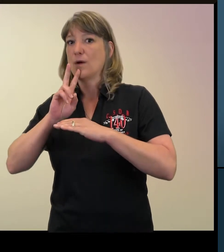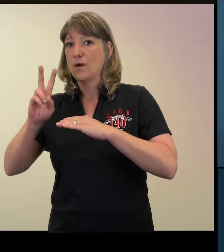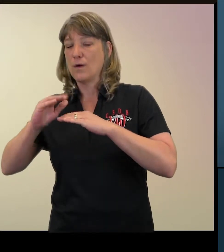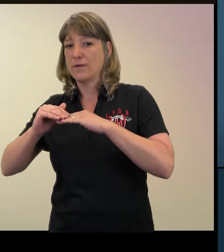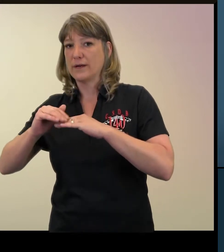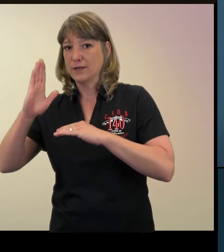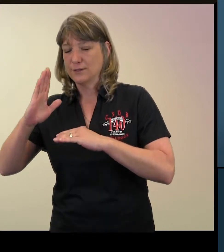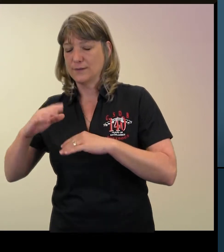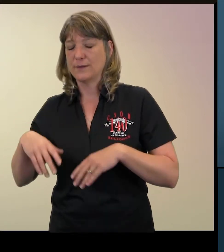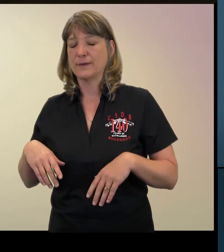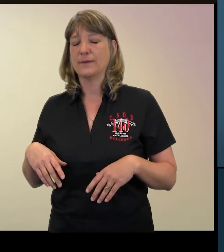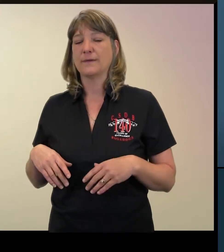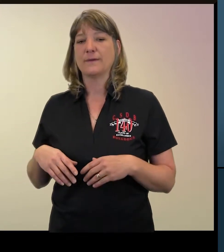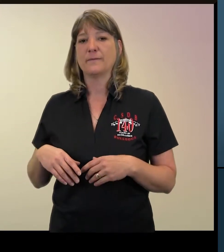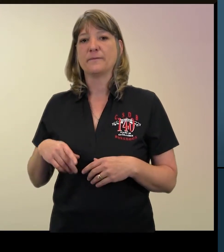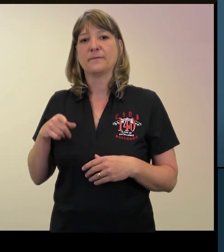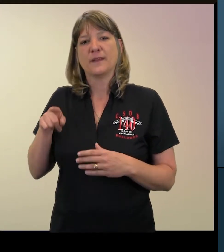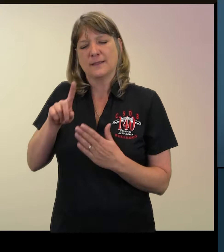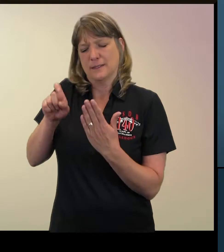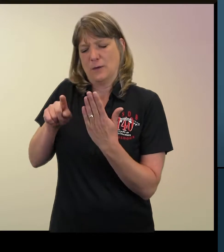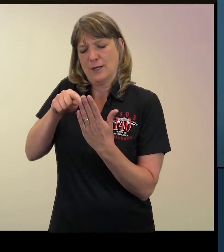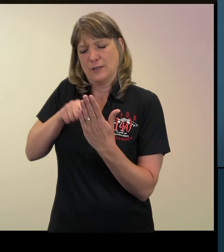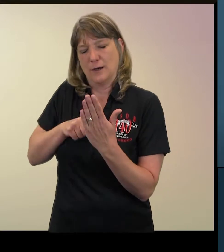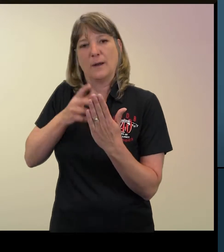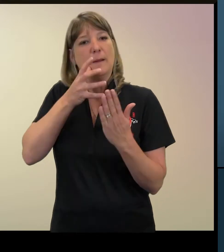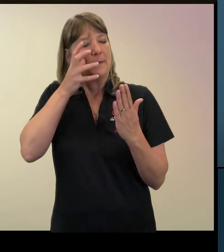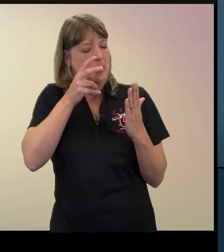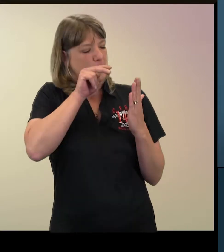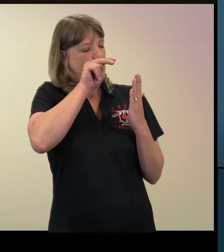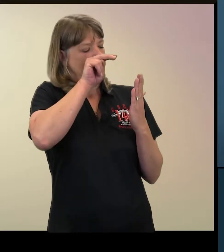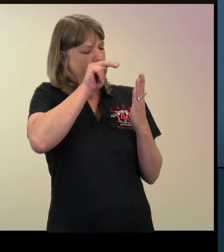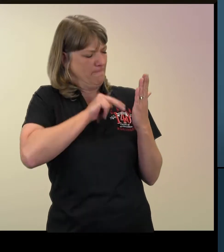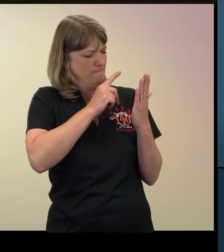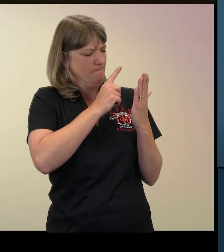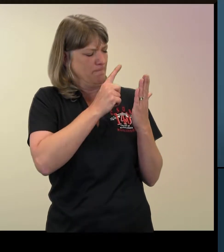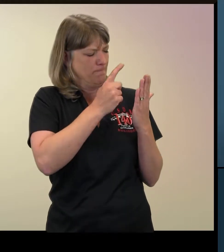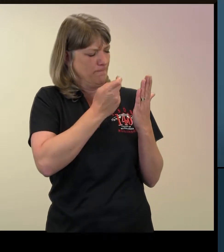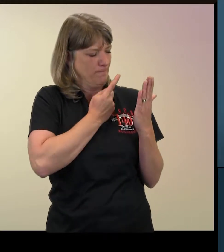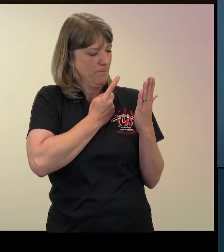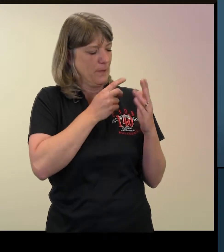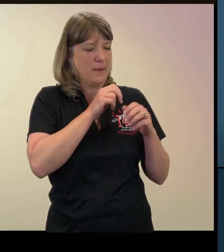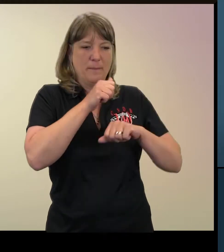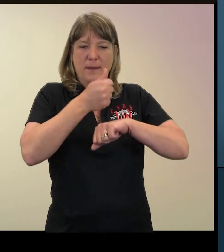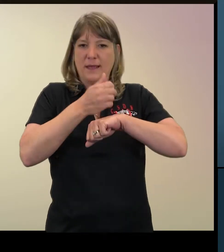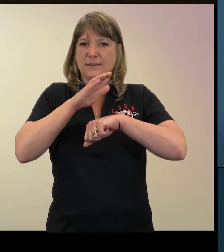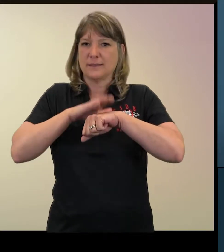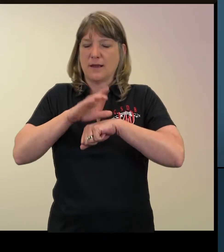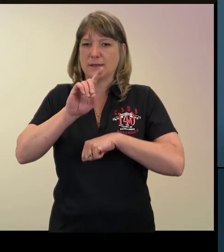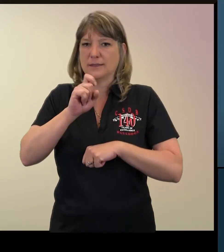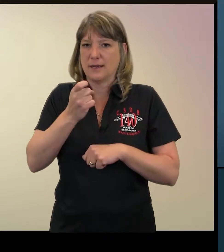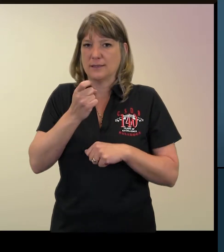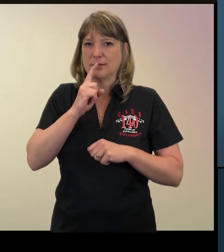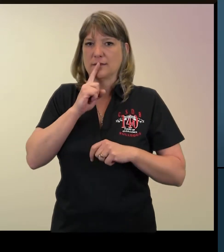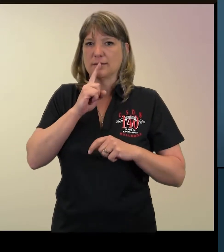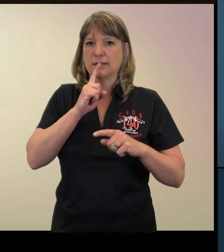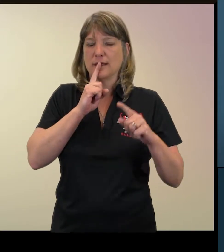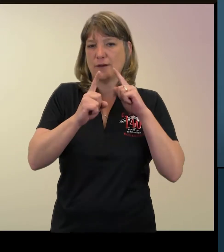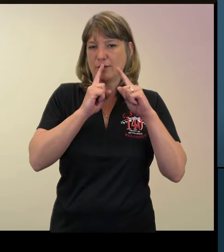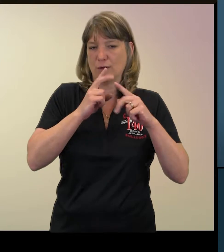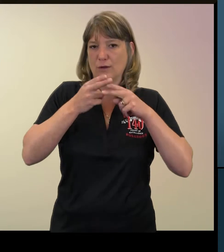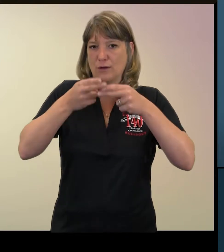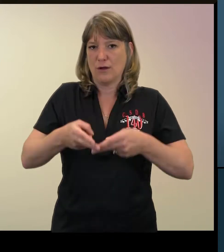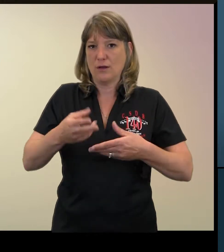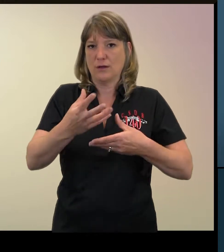2. This is a questionnaire where parents read questions that are based on a